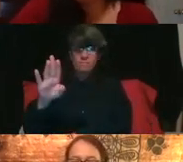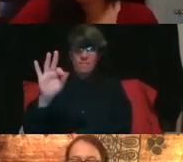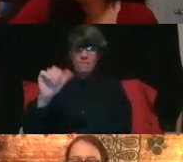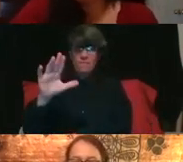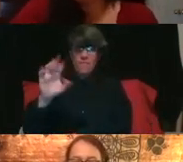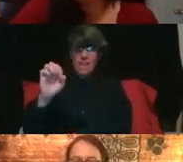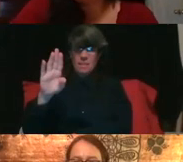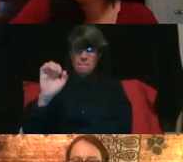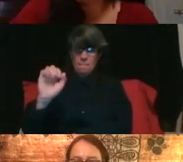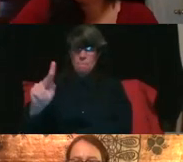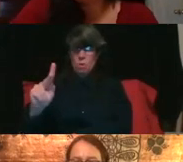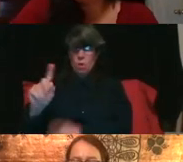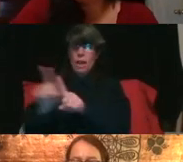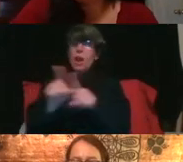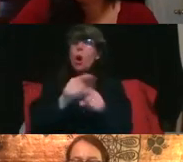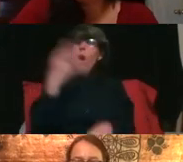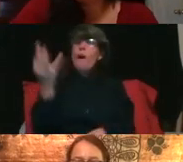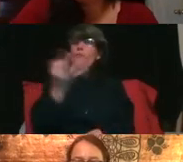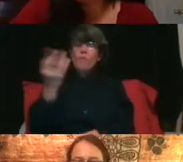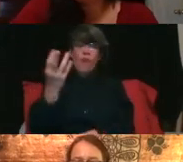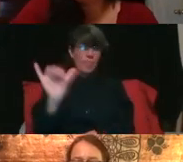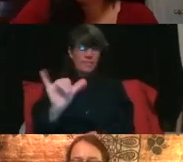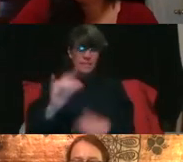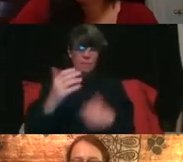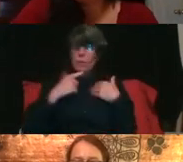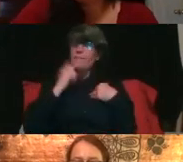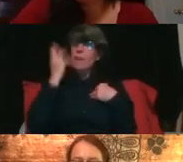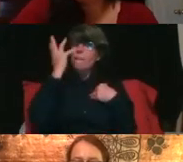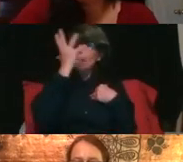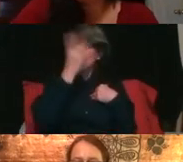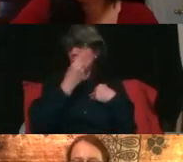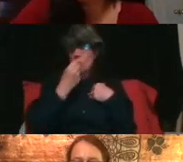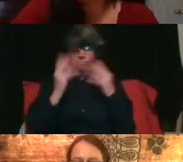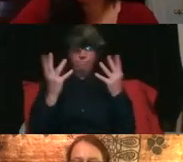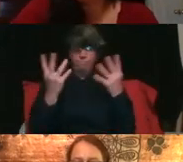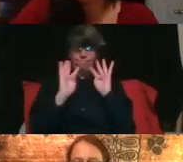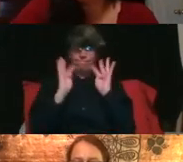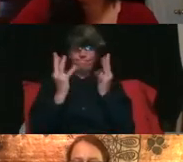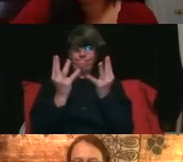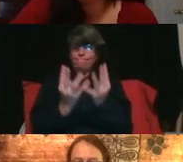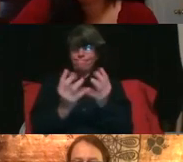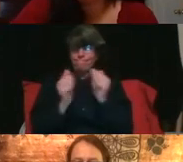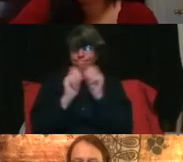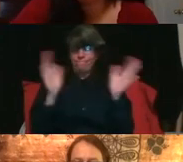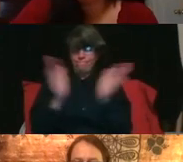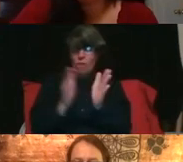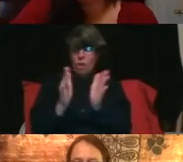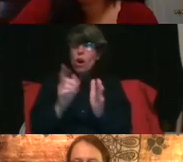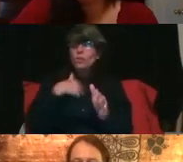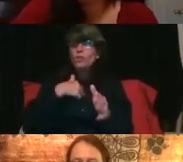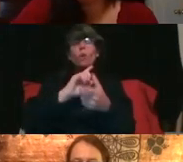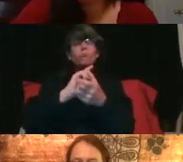our Fridays into the same format, so we've got this beautiful intimate circle. So we'll be sharing those changes as they